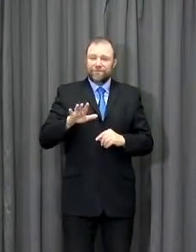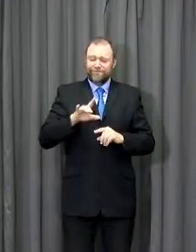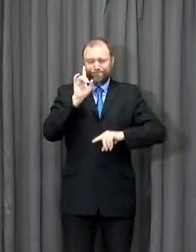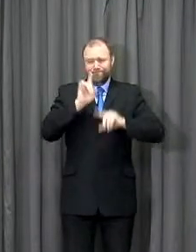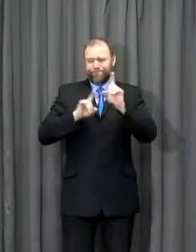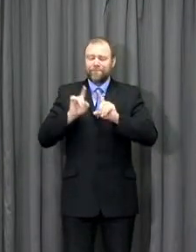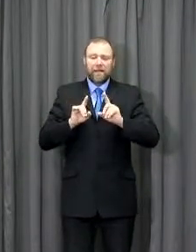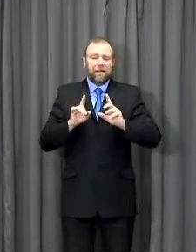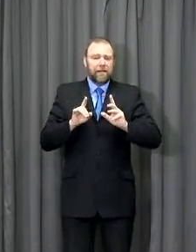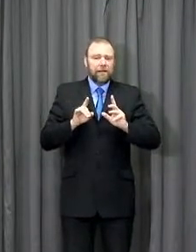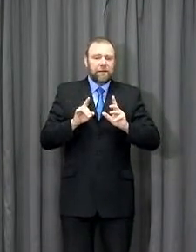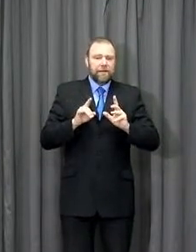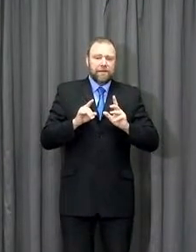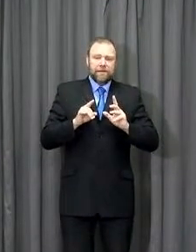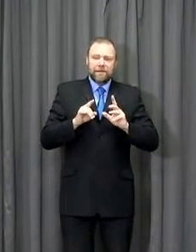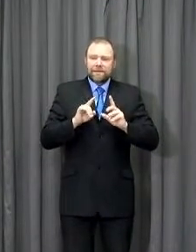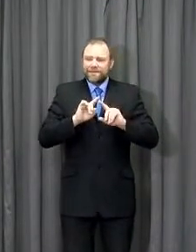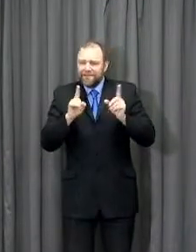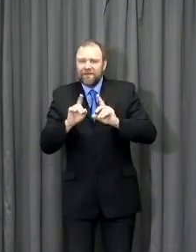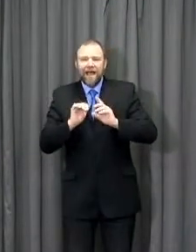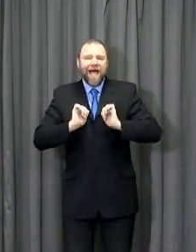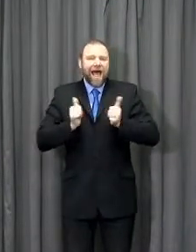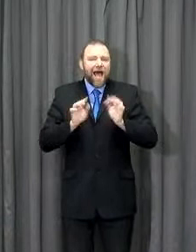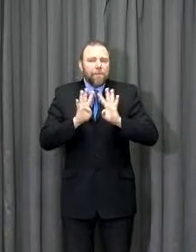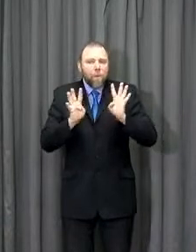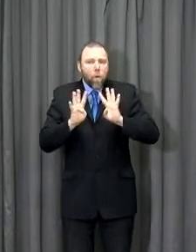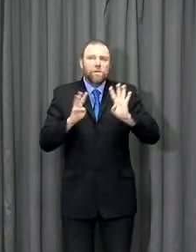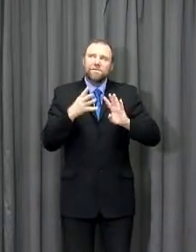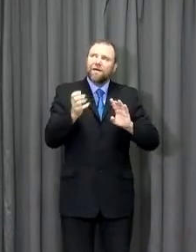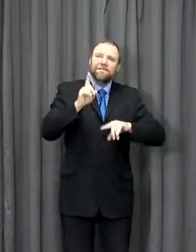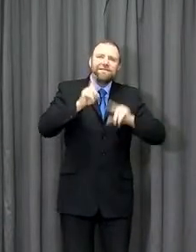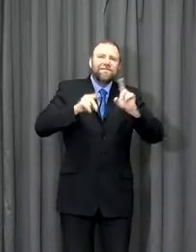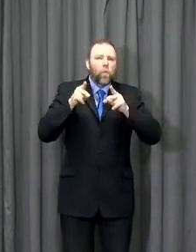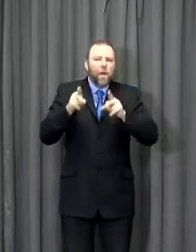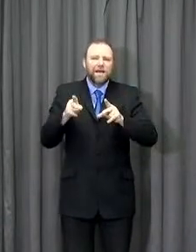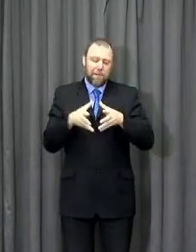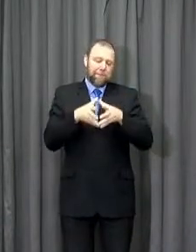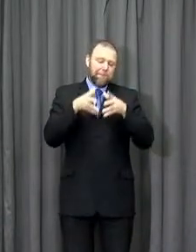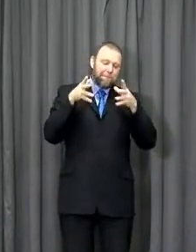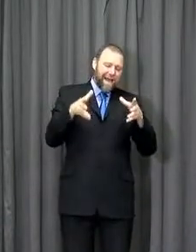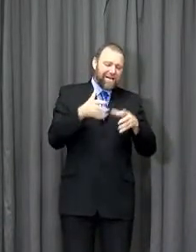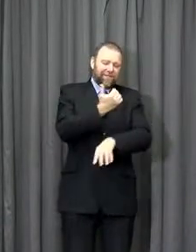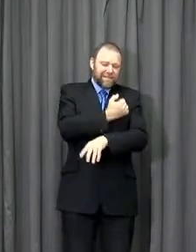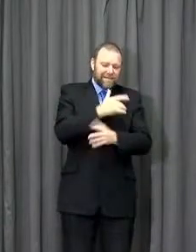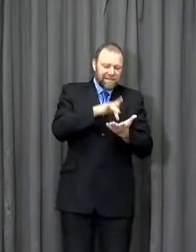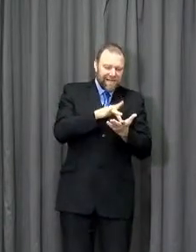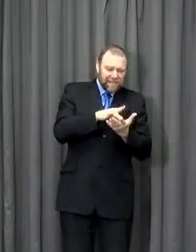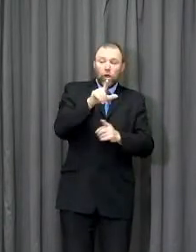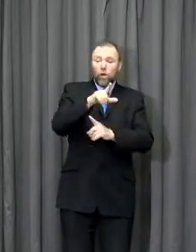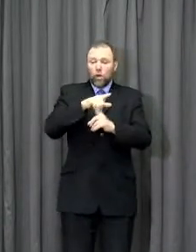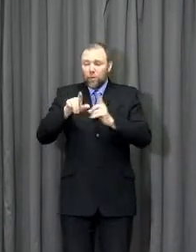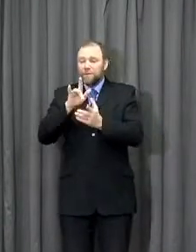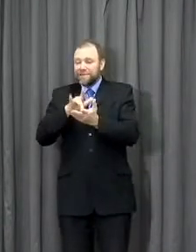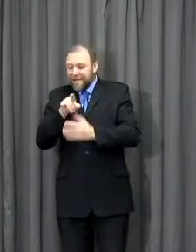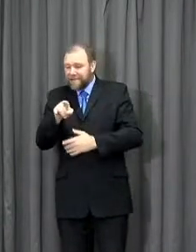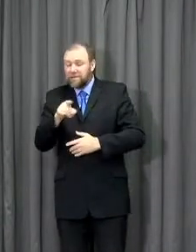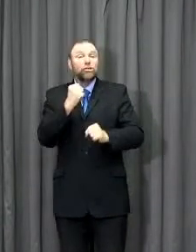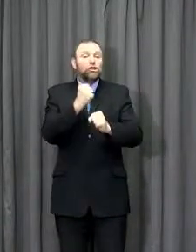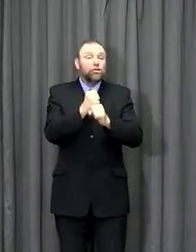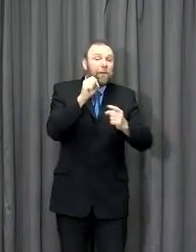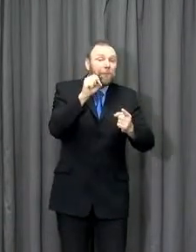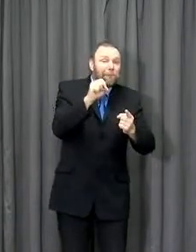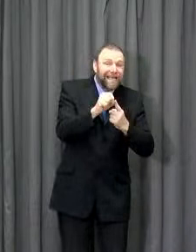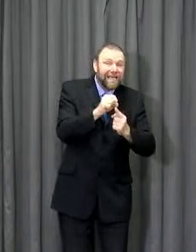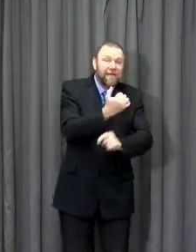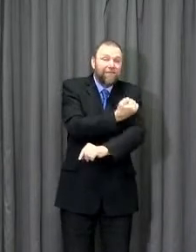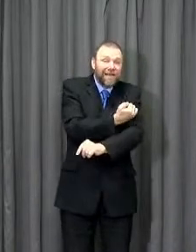different ways of getting vaccine to people. We have mass vaccination centres, community vaccination centres. We now have GP. We